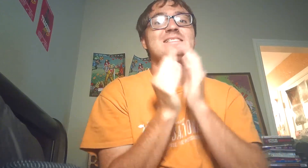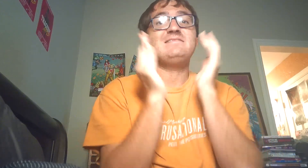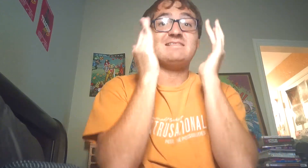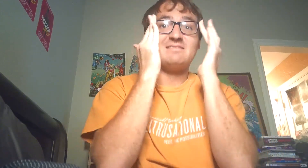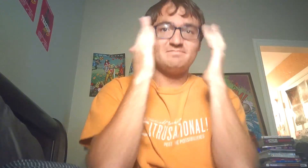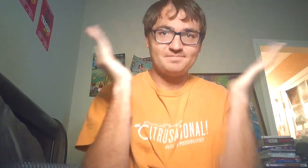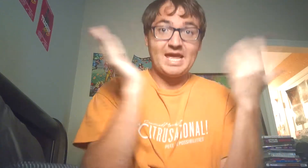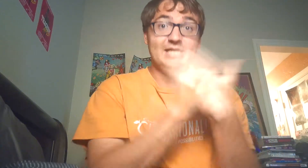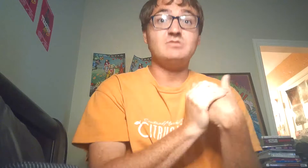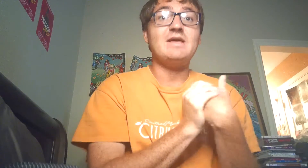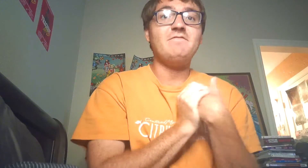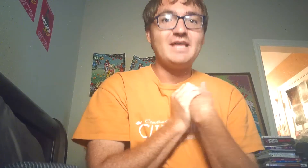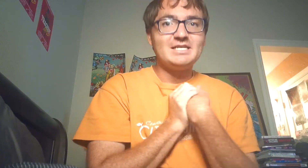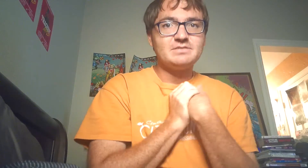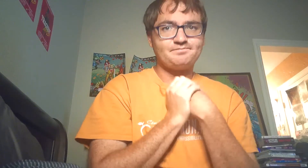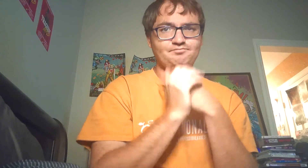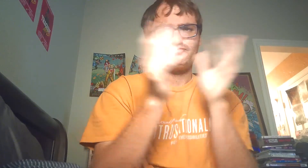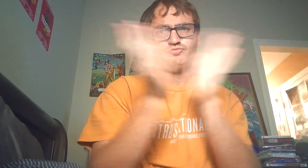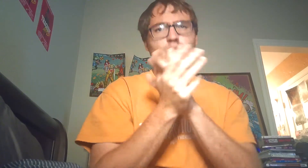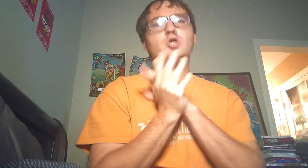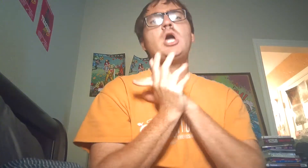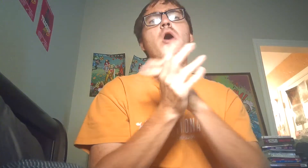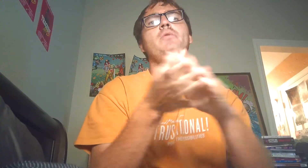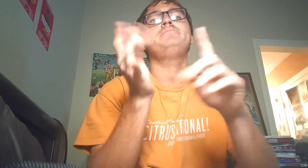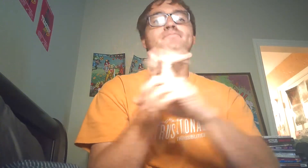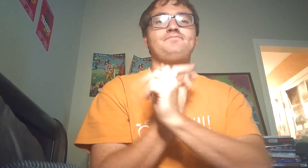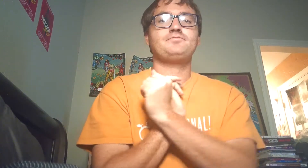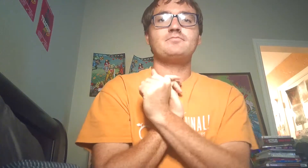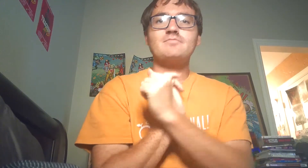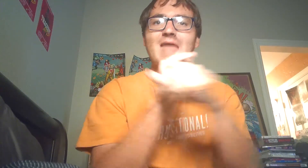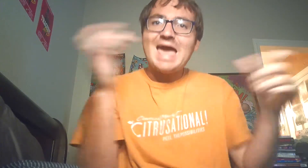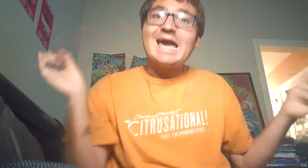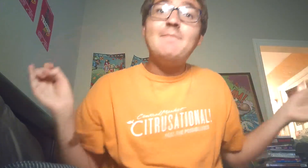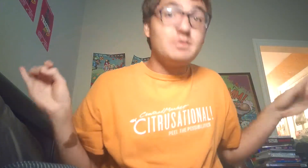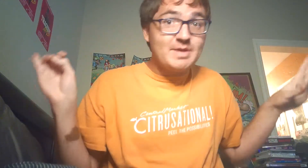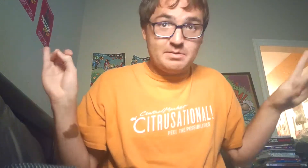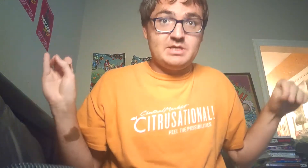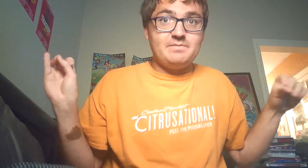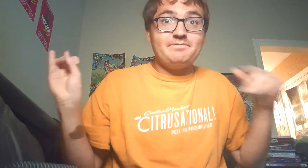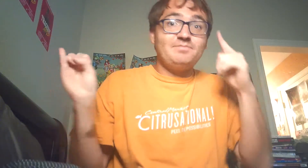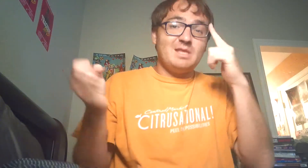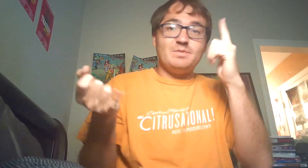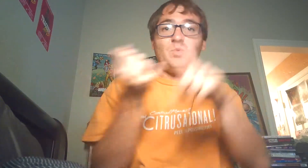that, okay, so Netflix, go. I got a bone to pick with you. Number one,